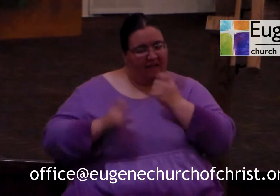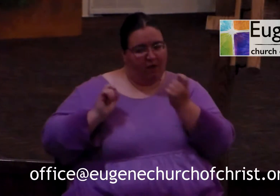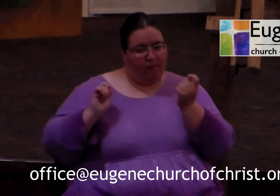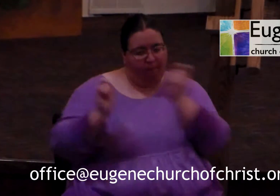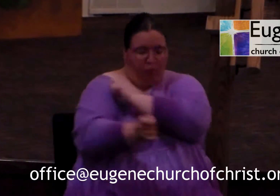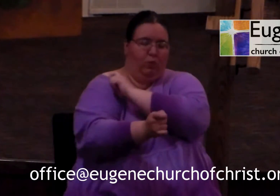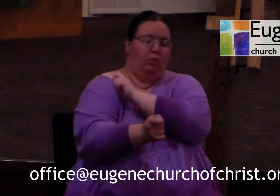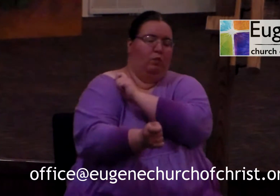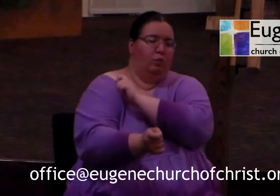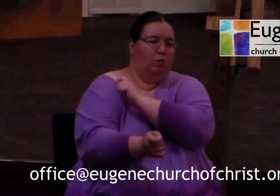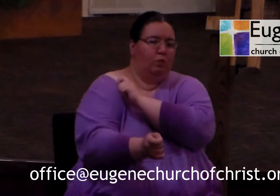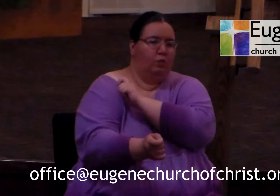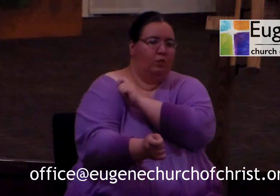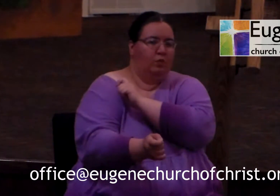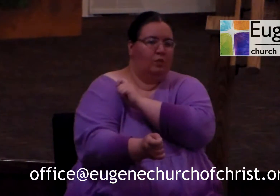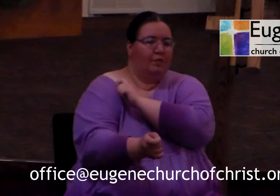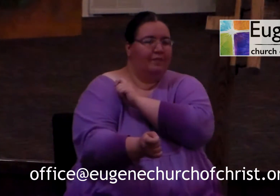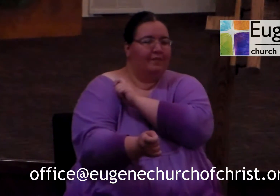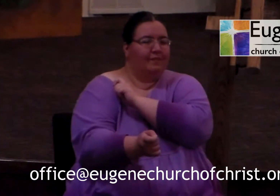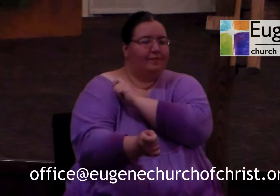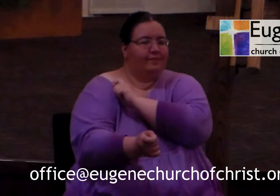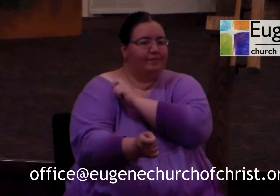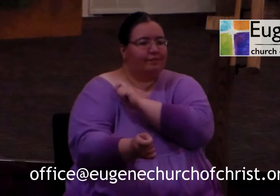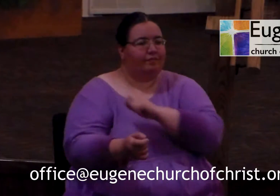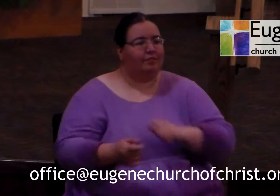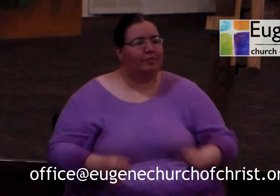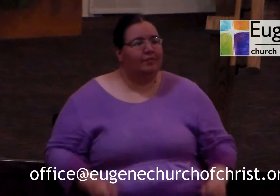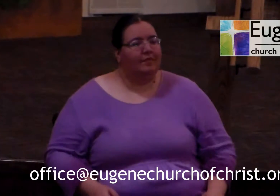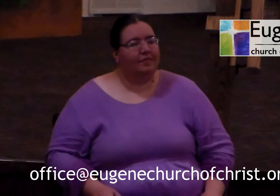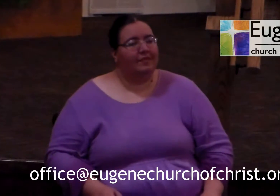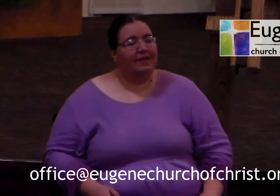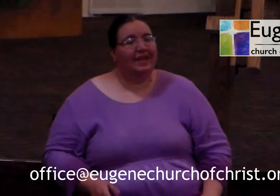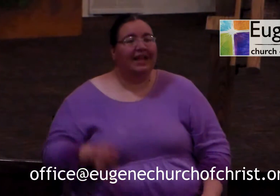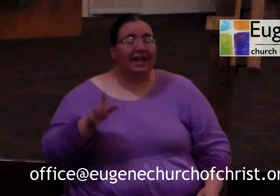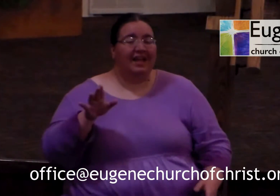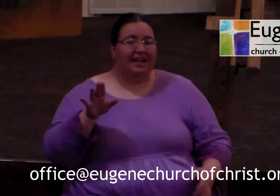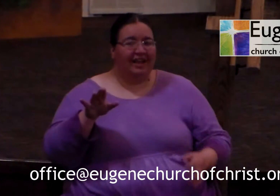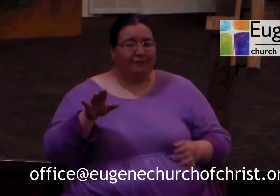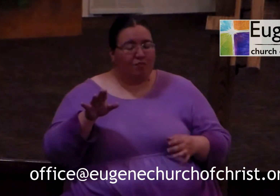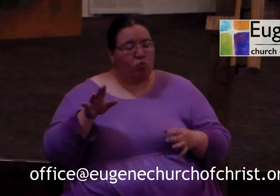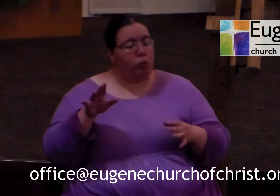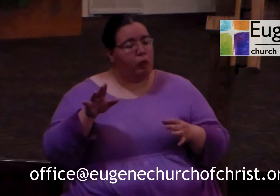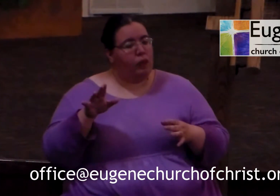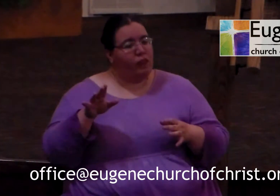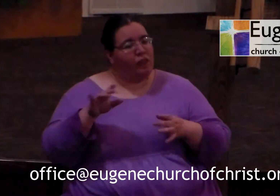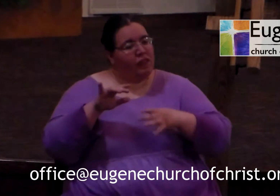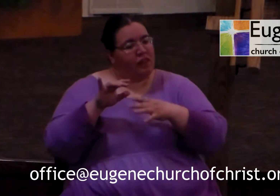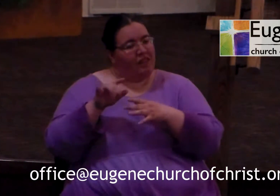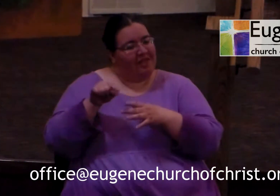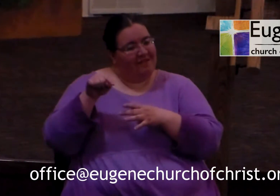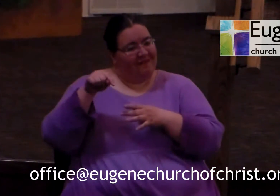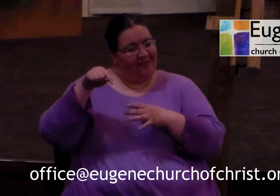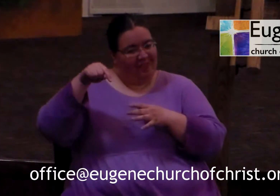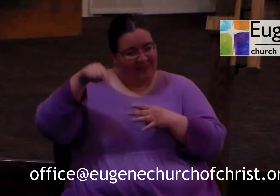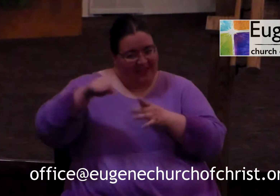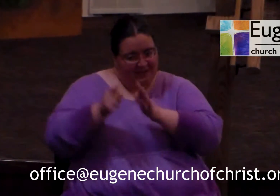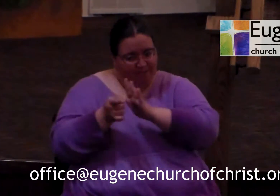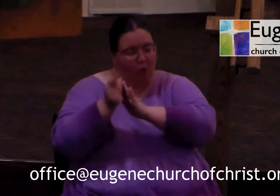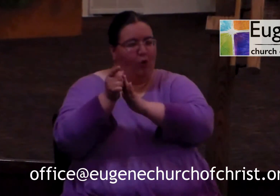down, and he was not on the team as much as they thought he was on the team anymore. But at this moment, as he is